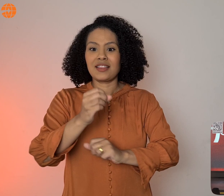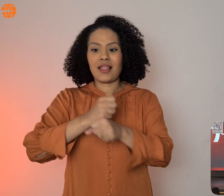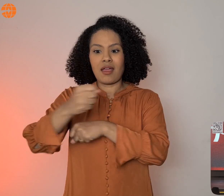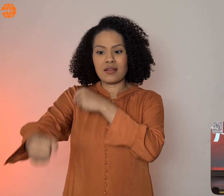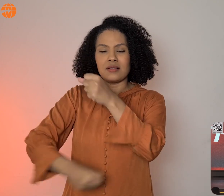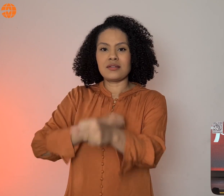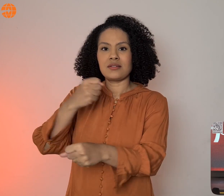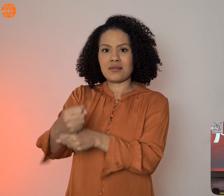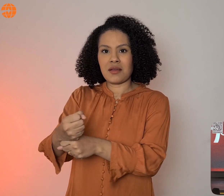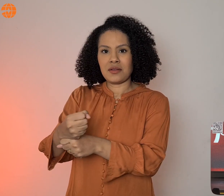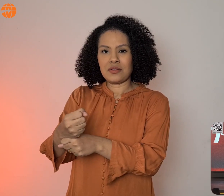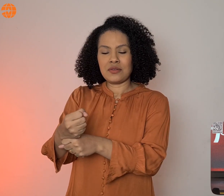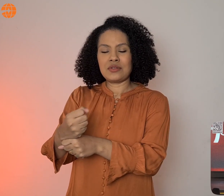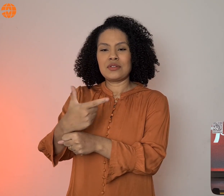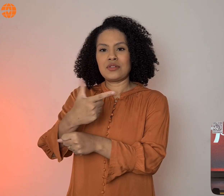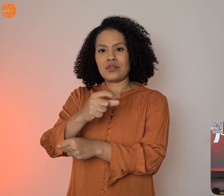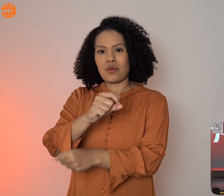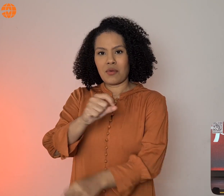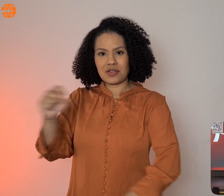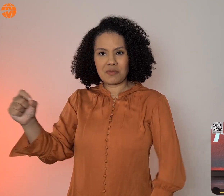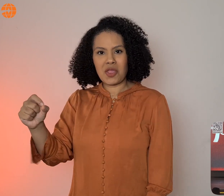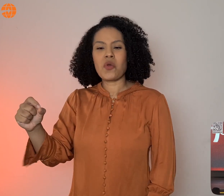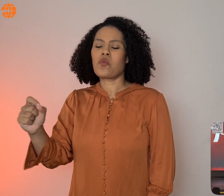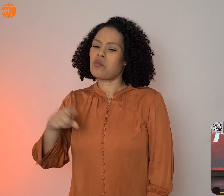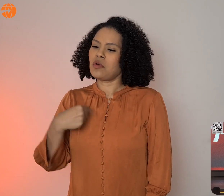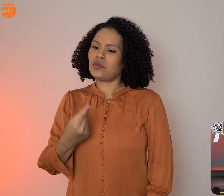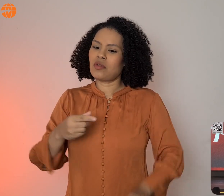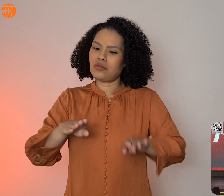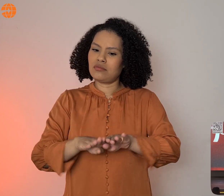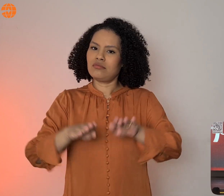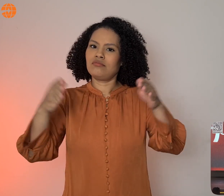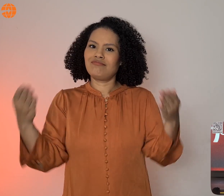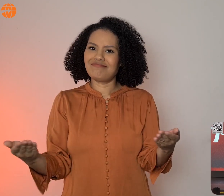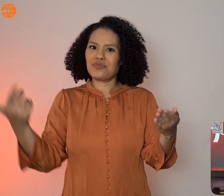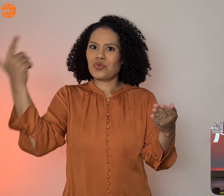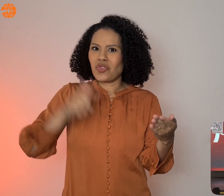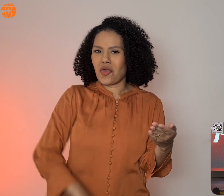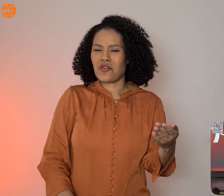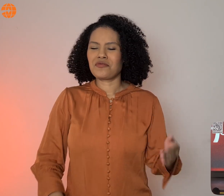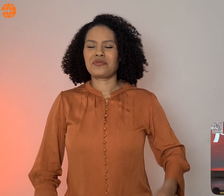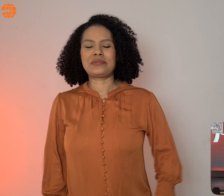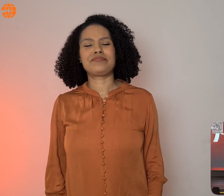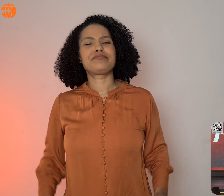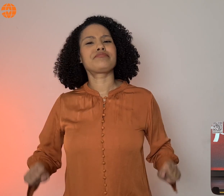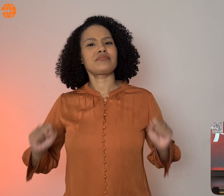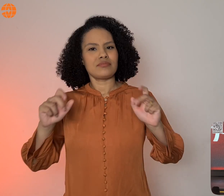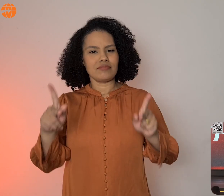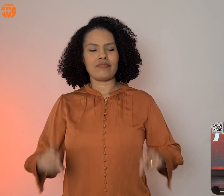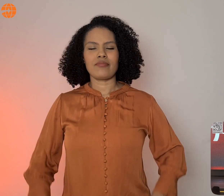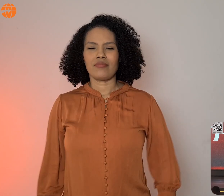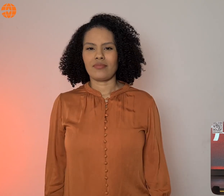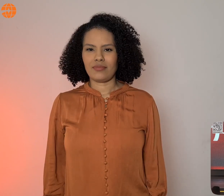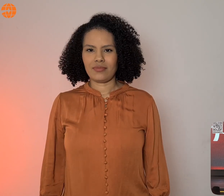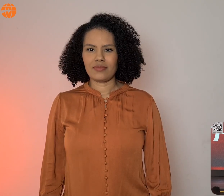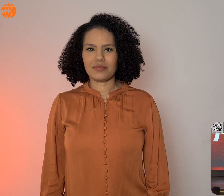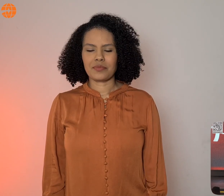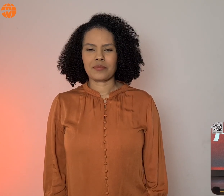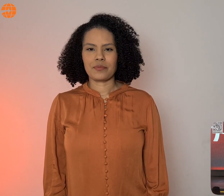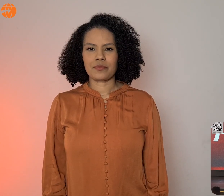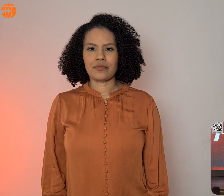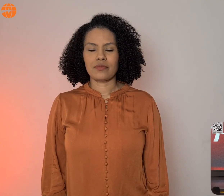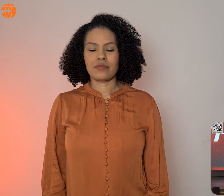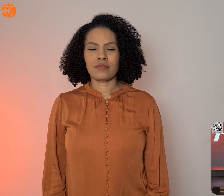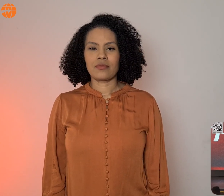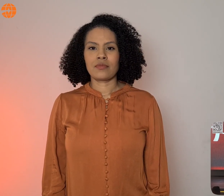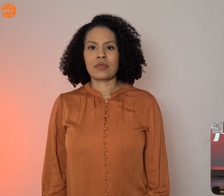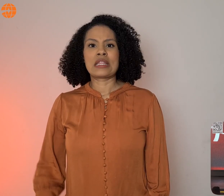In 10 years, in the year 2000. So Em 10 anos, nos anos 2000. I got all the kids' letters and envelopes, and we took pictures of all the kids